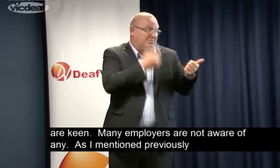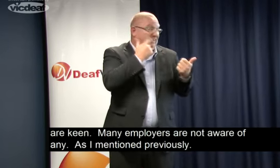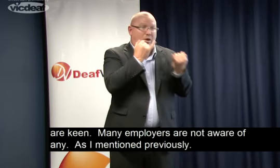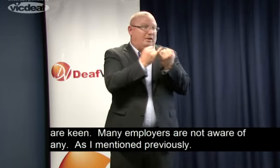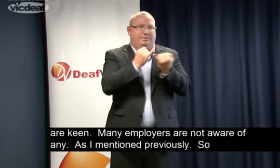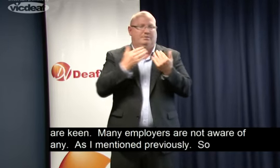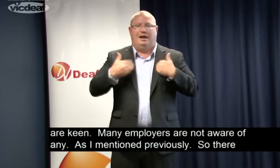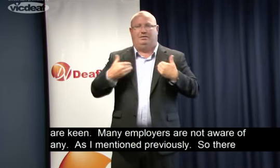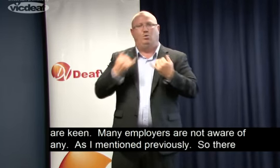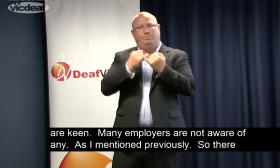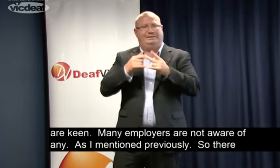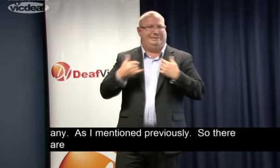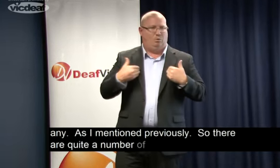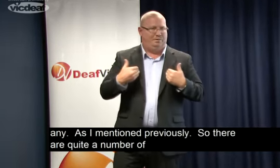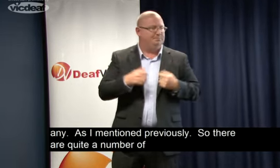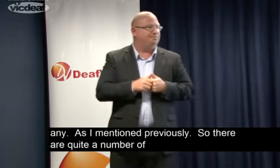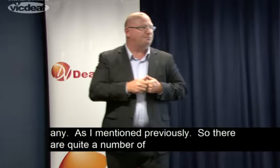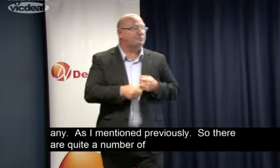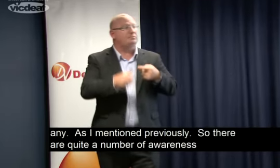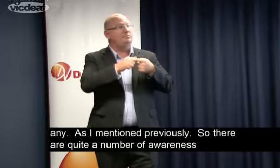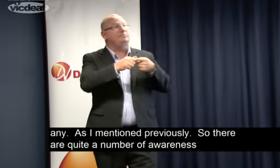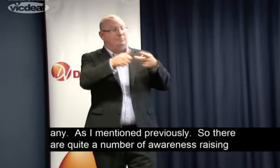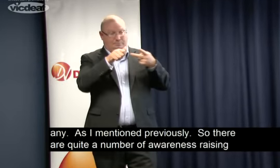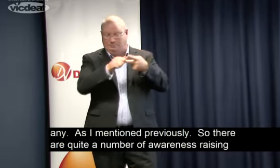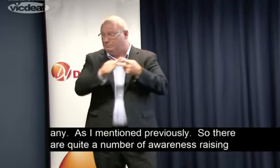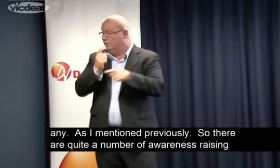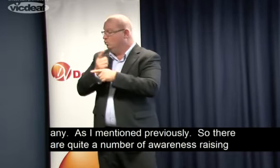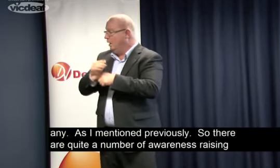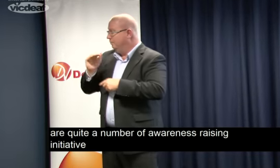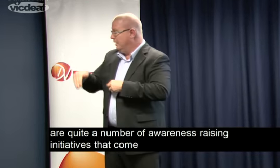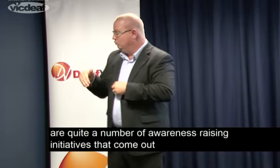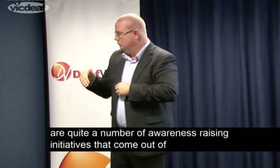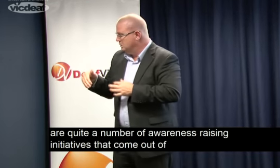raising initiatives that come out of this, and I do believe competition is healthy.